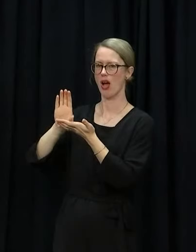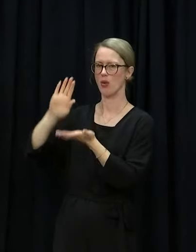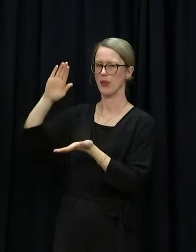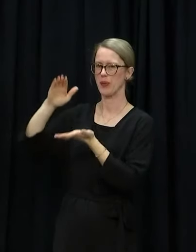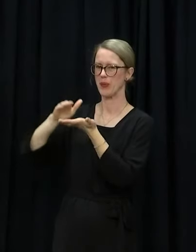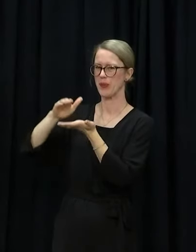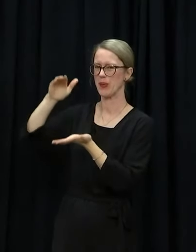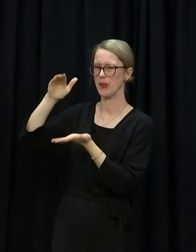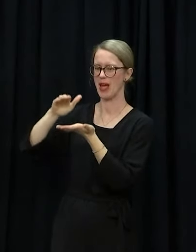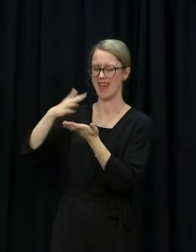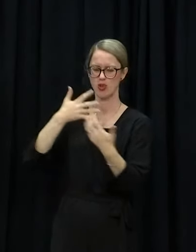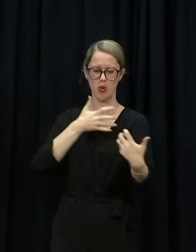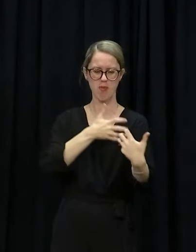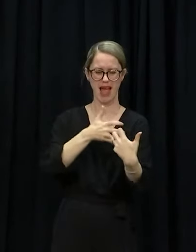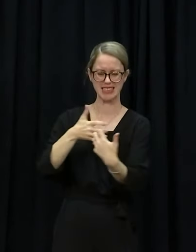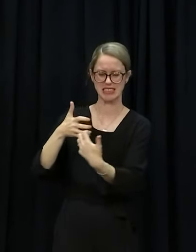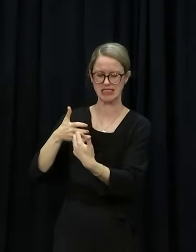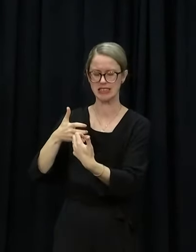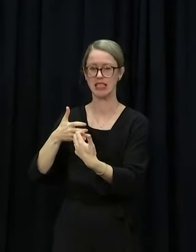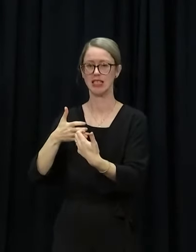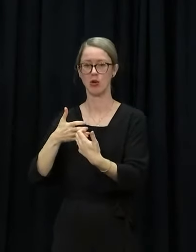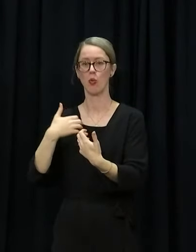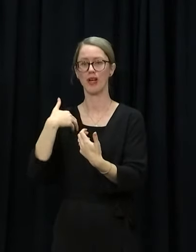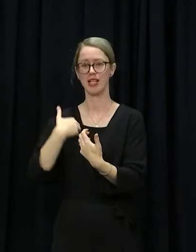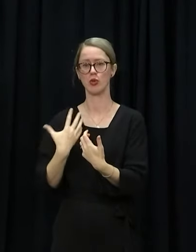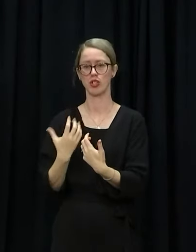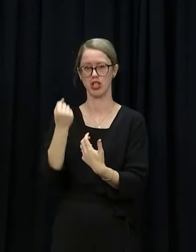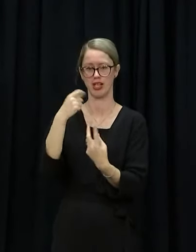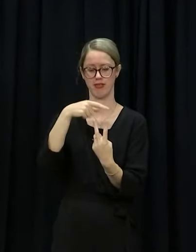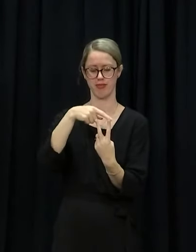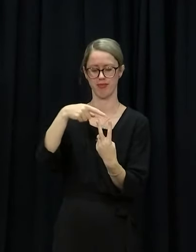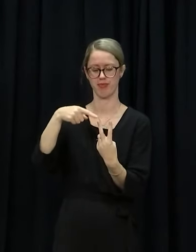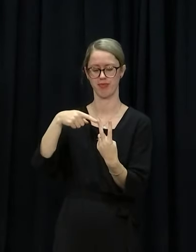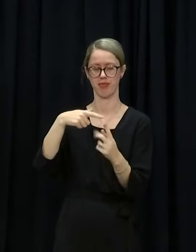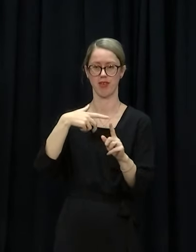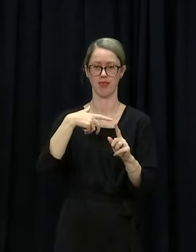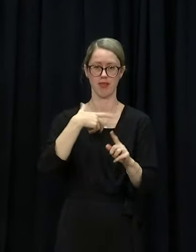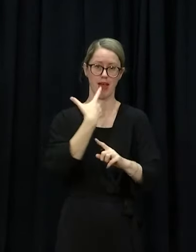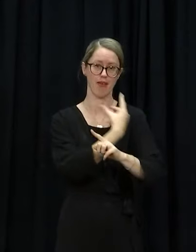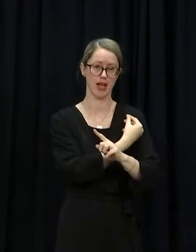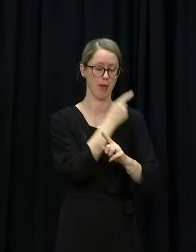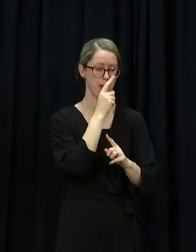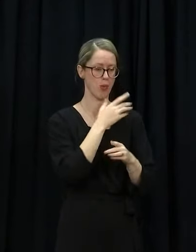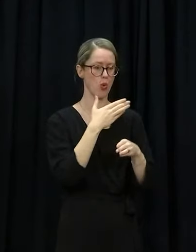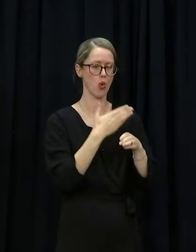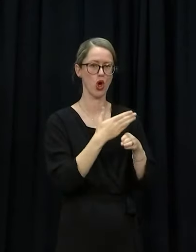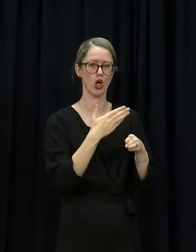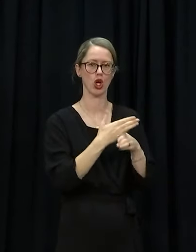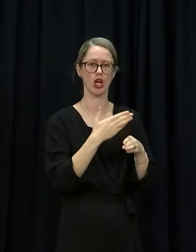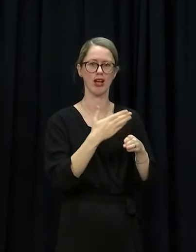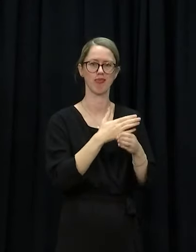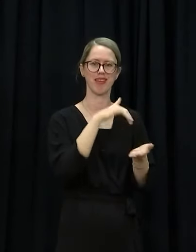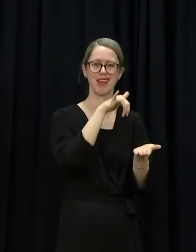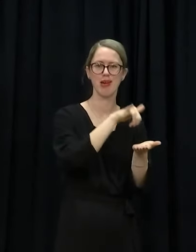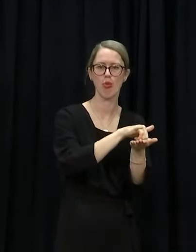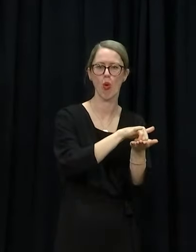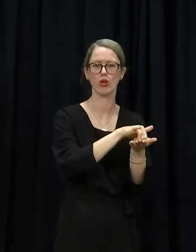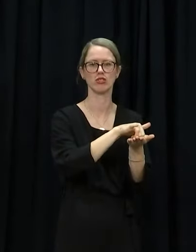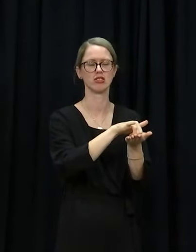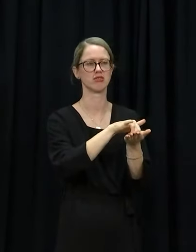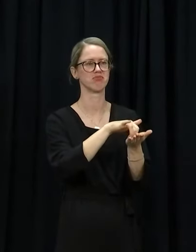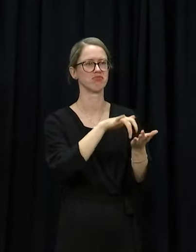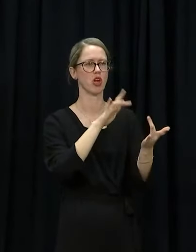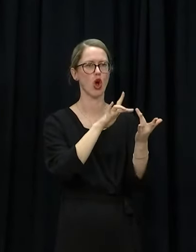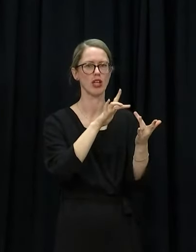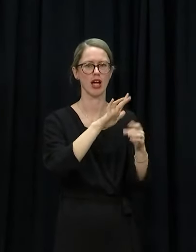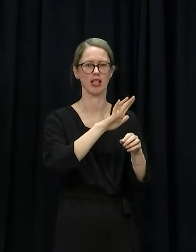we had. And we had two competing things we needed to do. Vaccinate those at risk who worked on the front line, so more likely to be in contact with